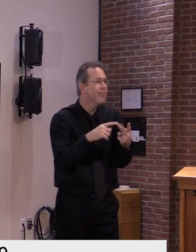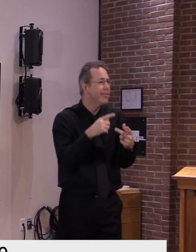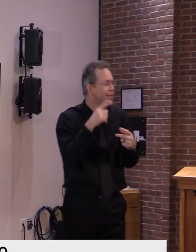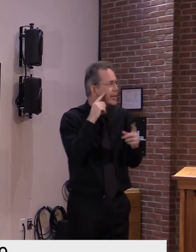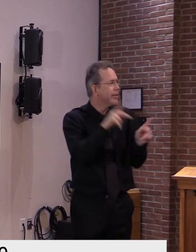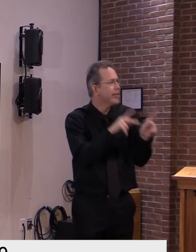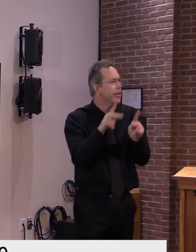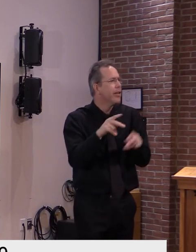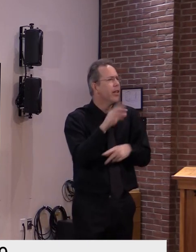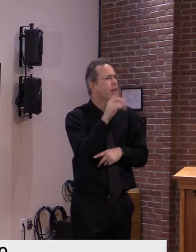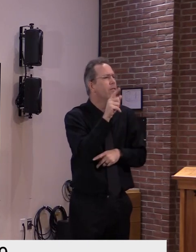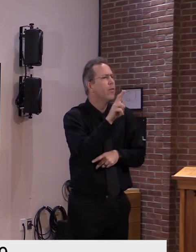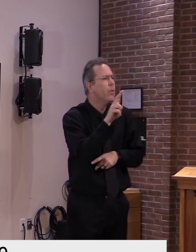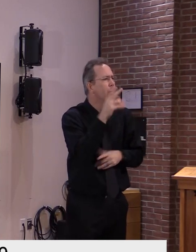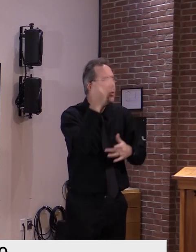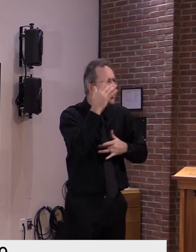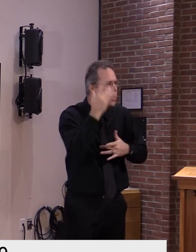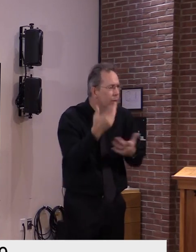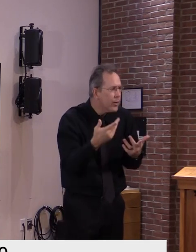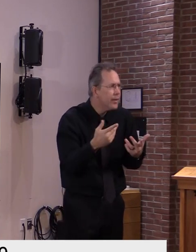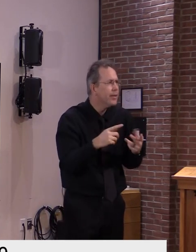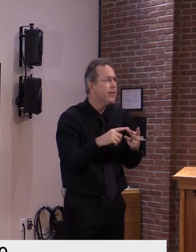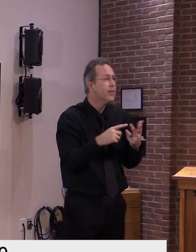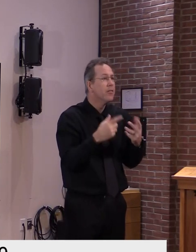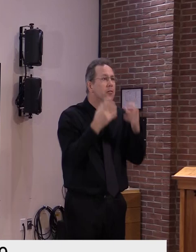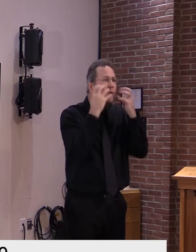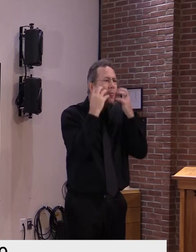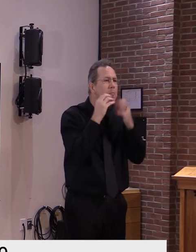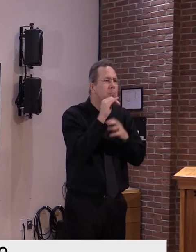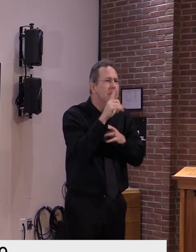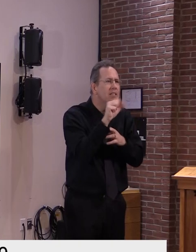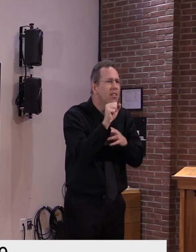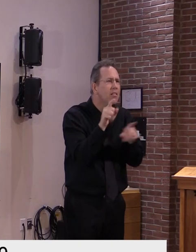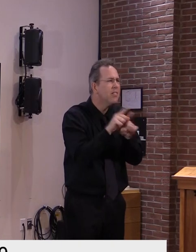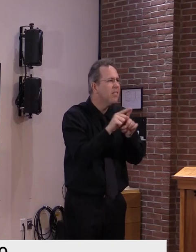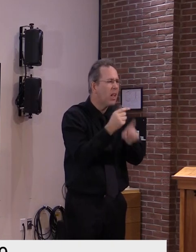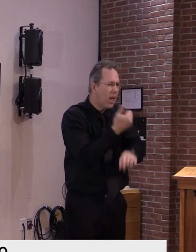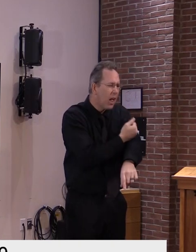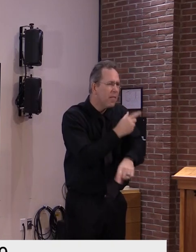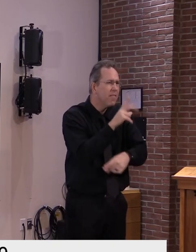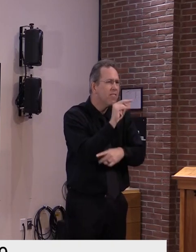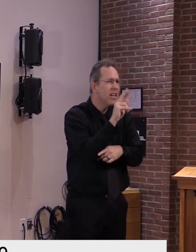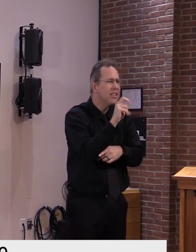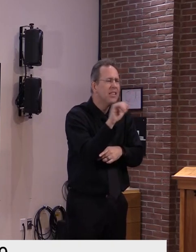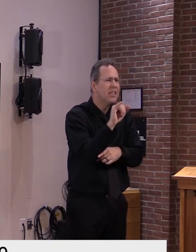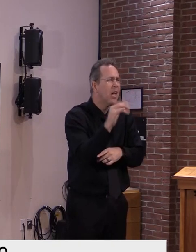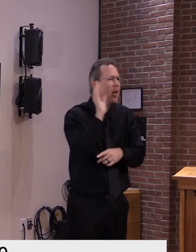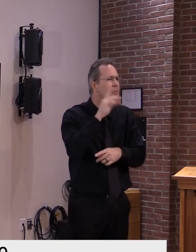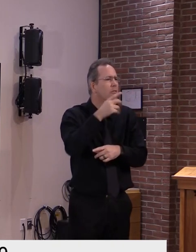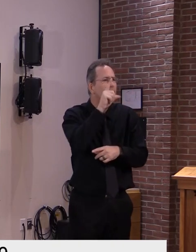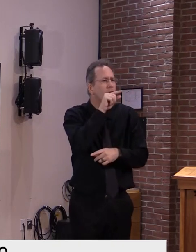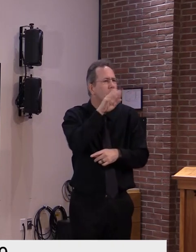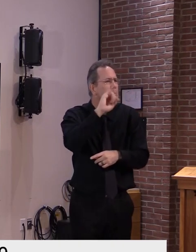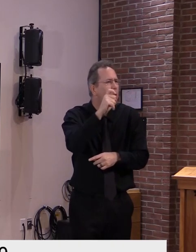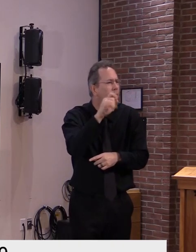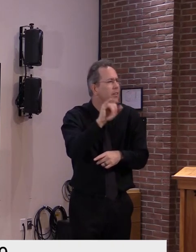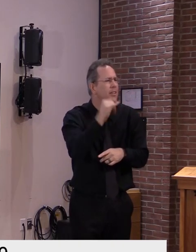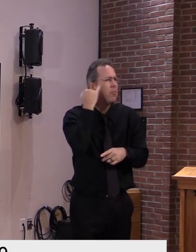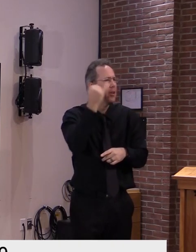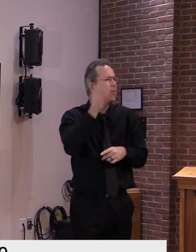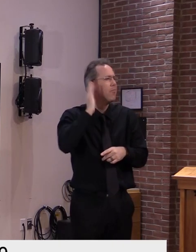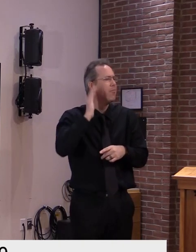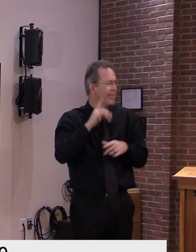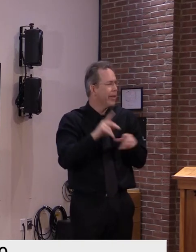That's why we urge everyone who can to get vaccinated when the vaccine is available. And cost should not